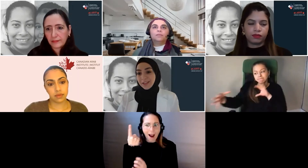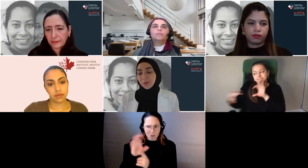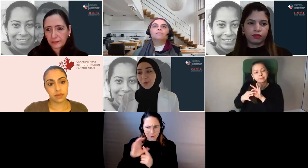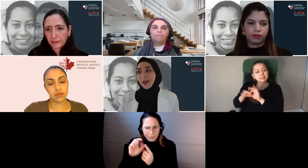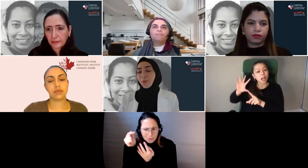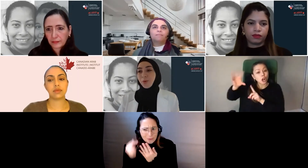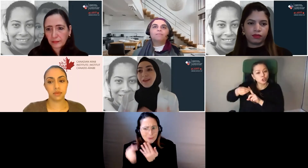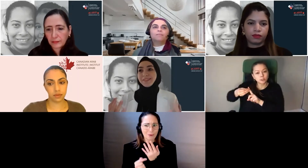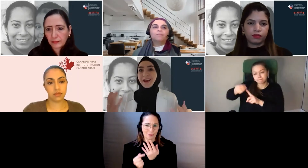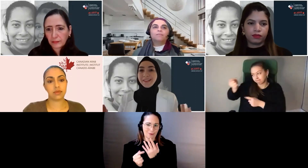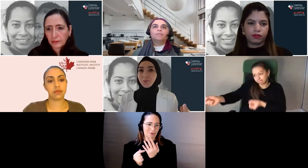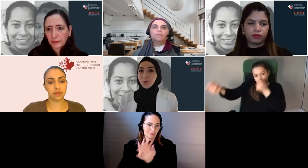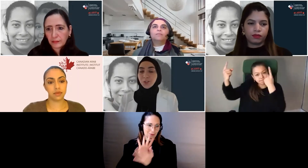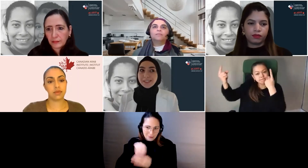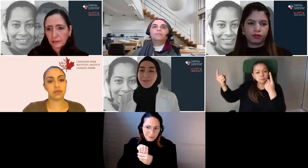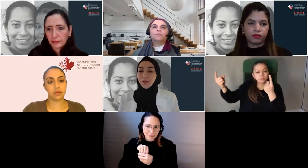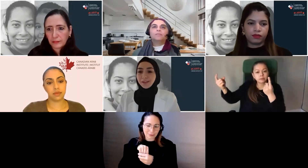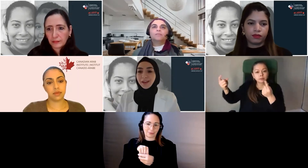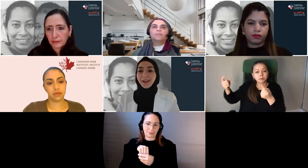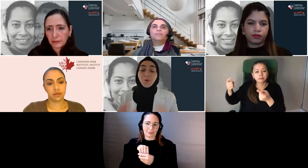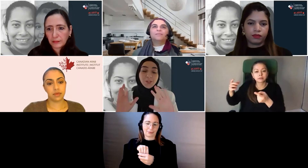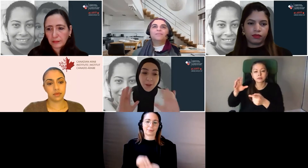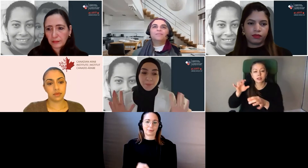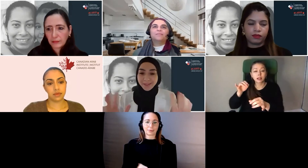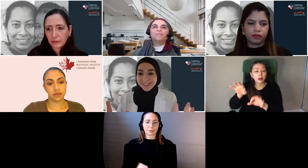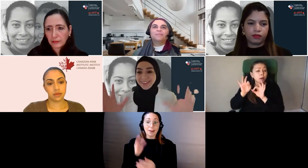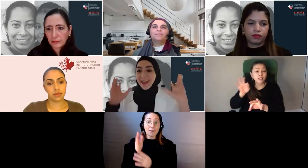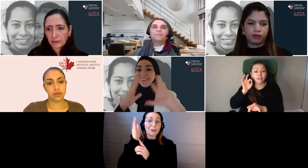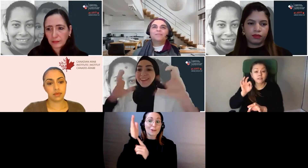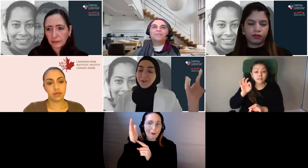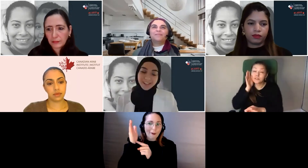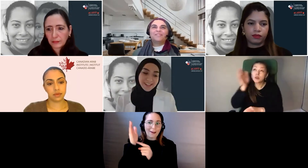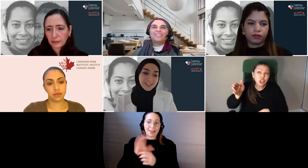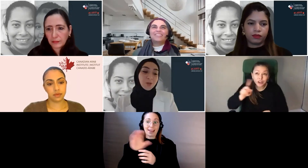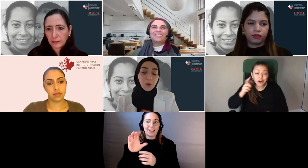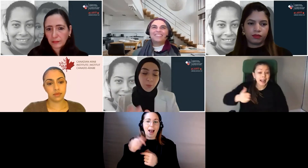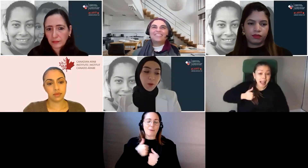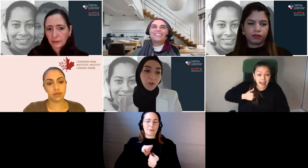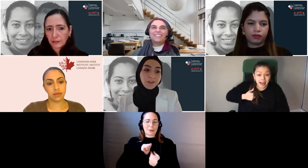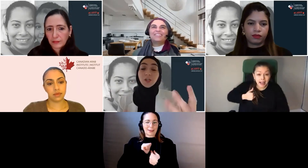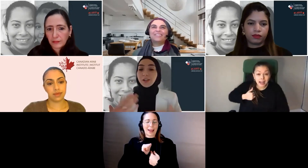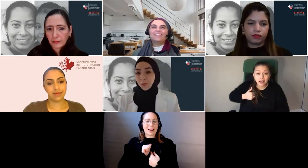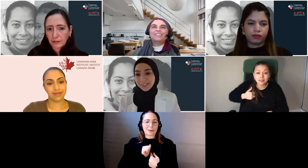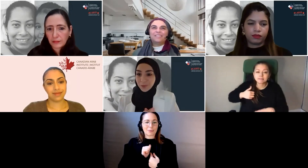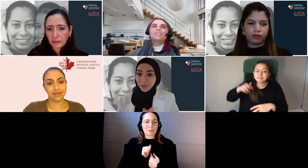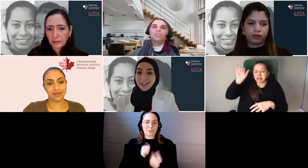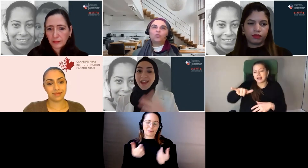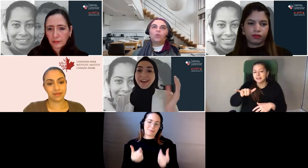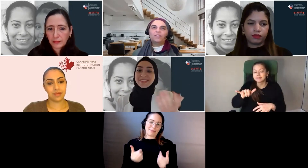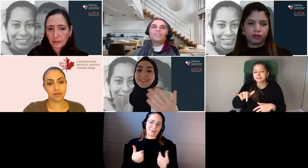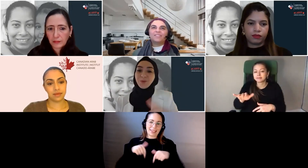understand. So that where the ideal future I see for Canada, which I'm personally at the organization, we all trying to work